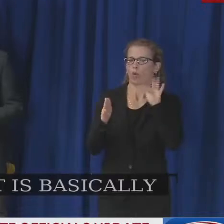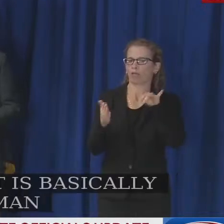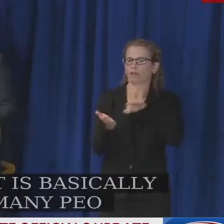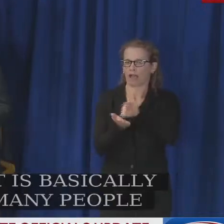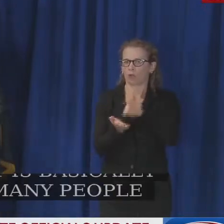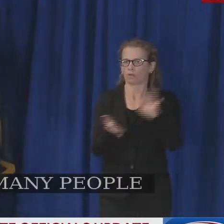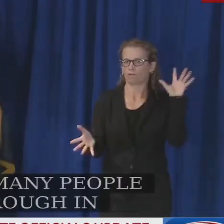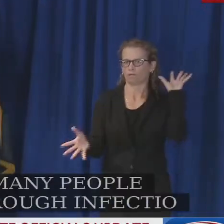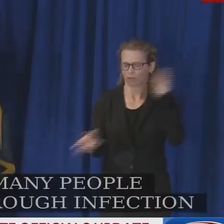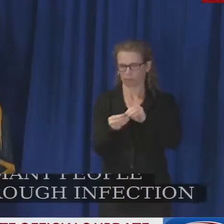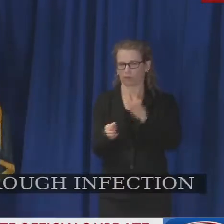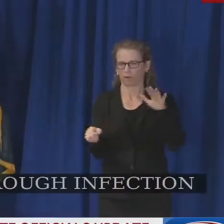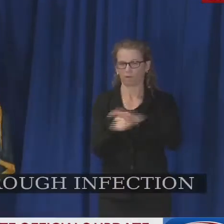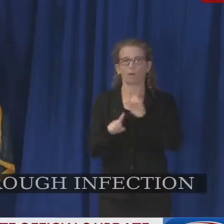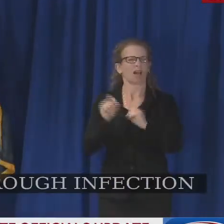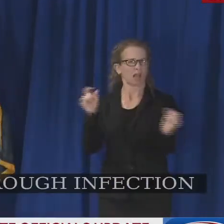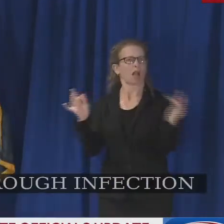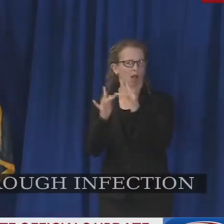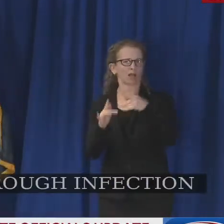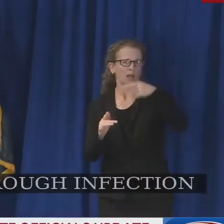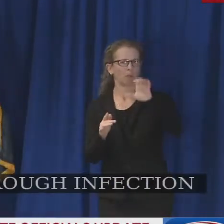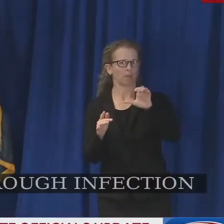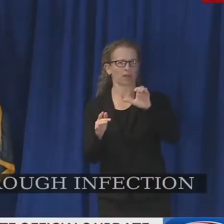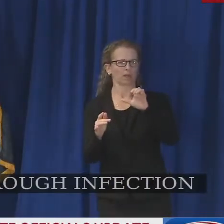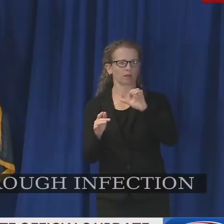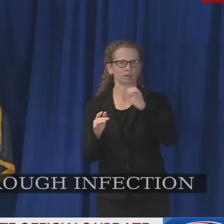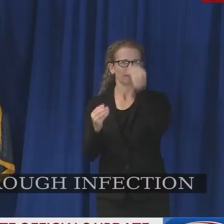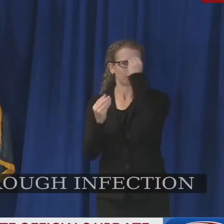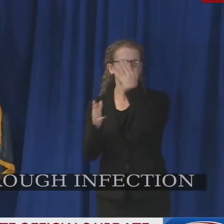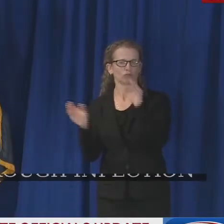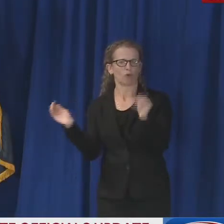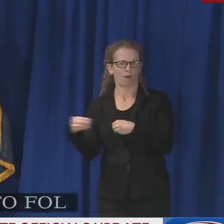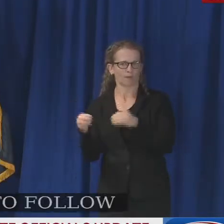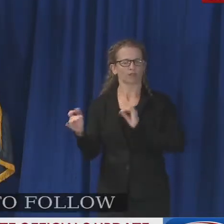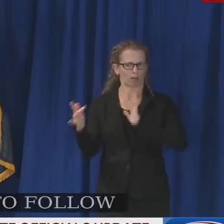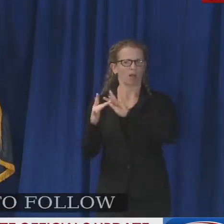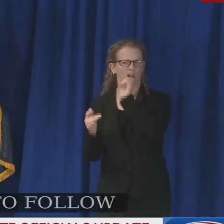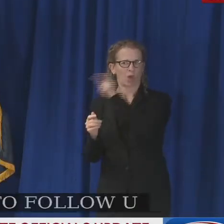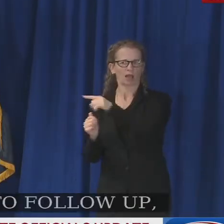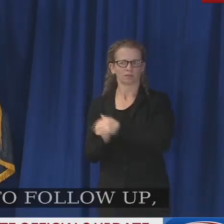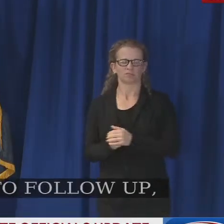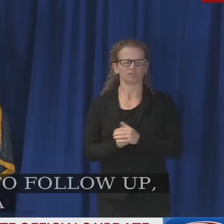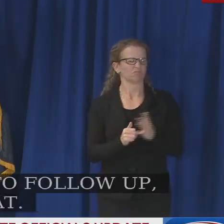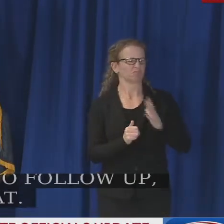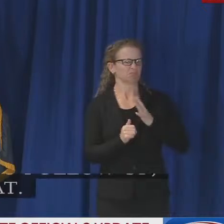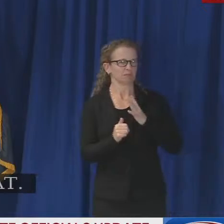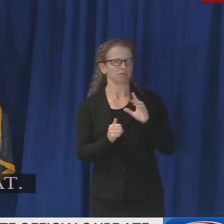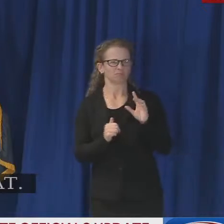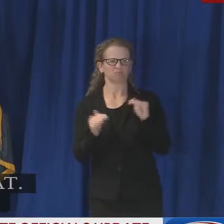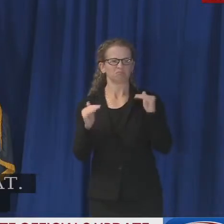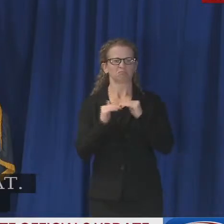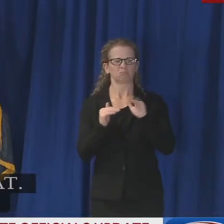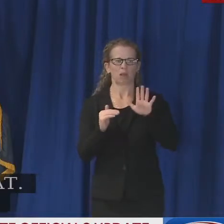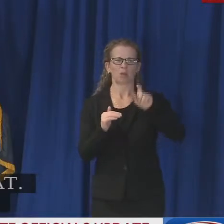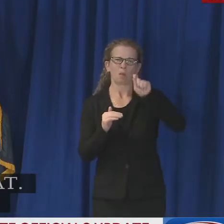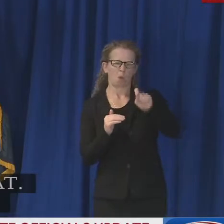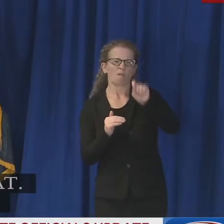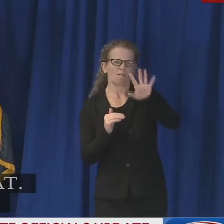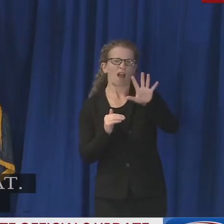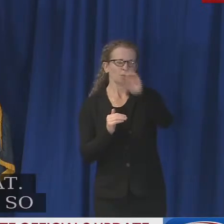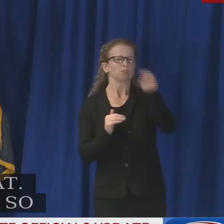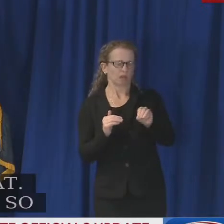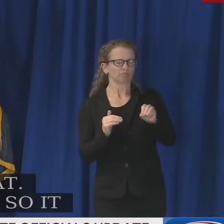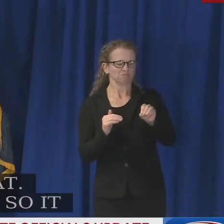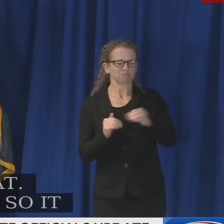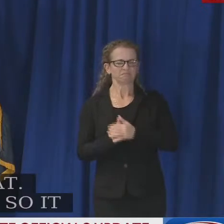that. Great. So it's about 0.5% for each of those. Private high schools, so a couple things. For private high